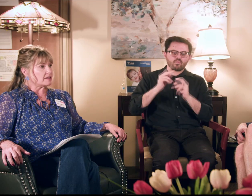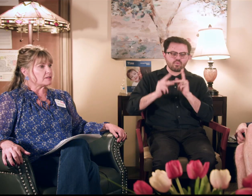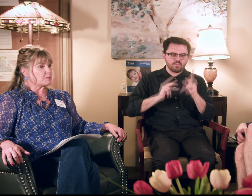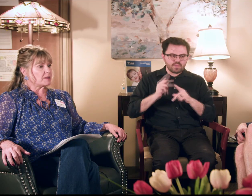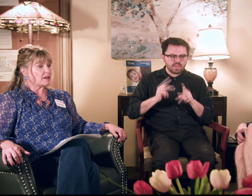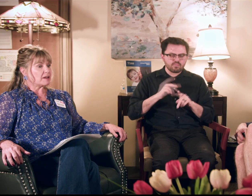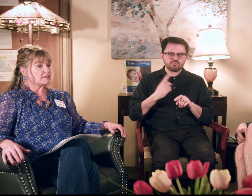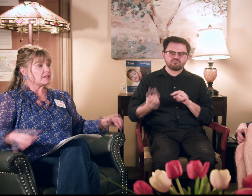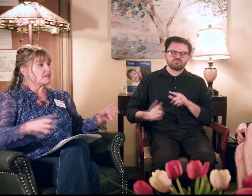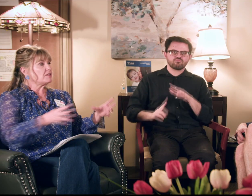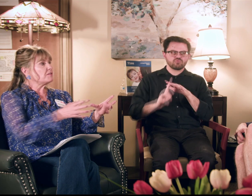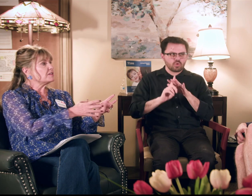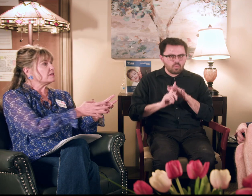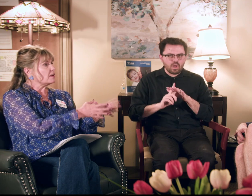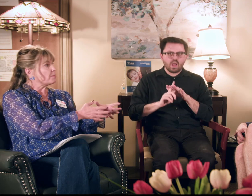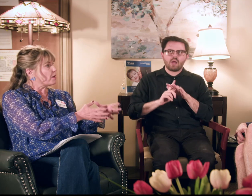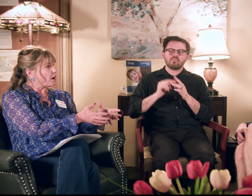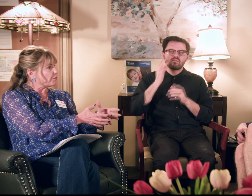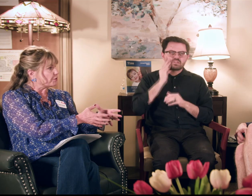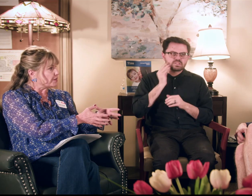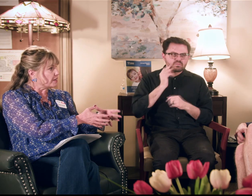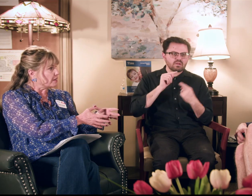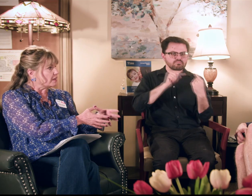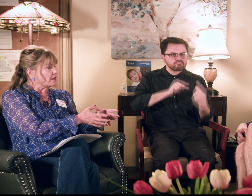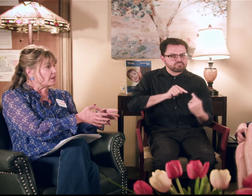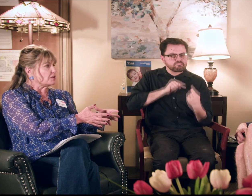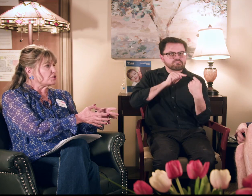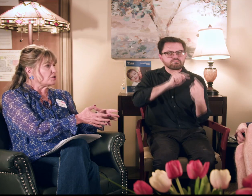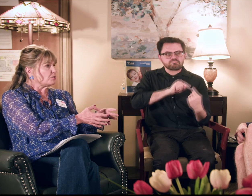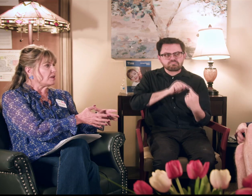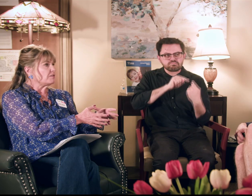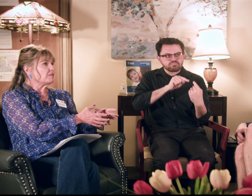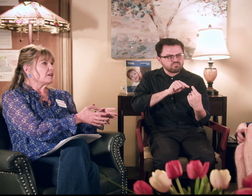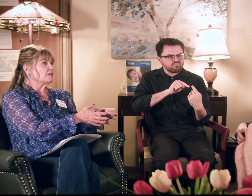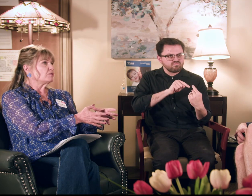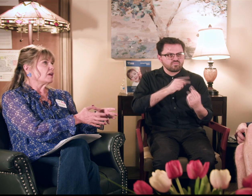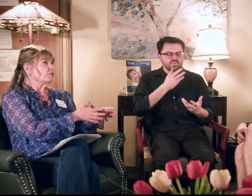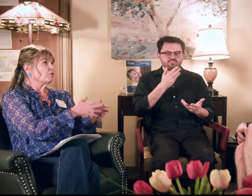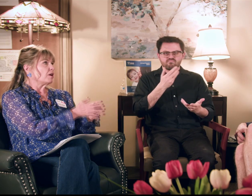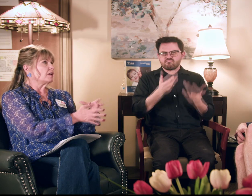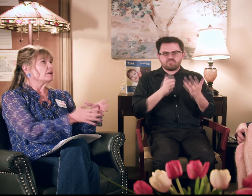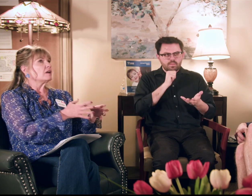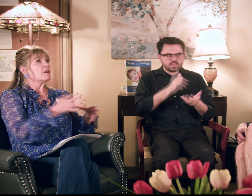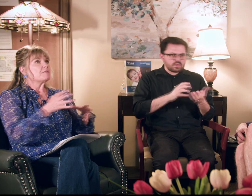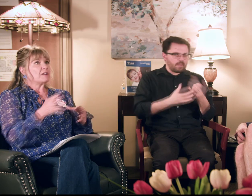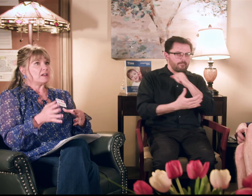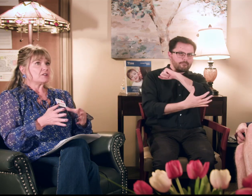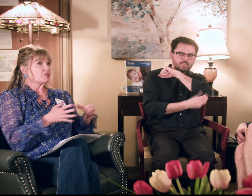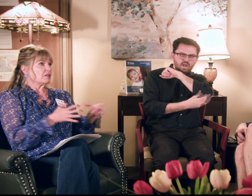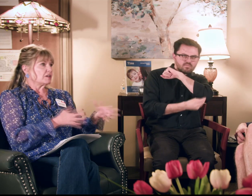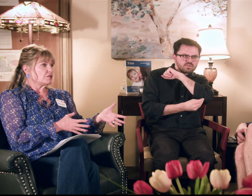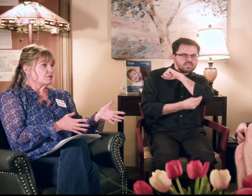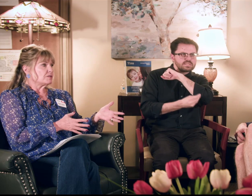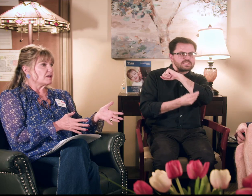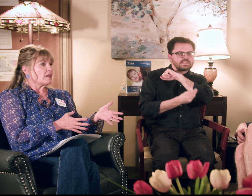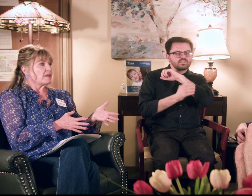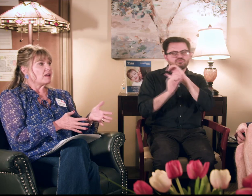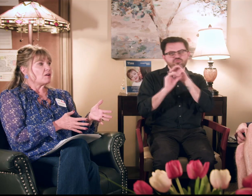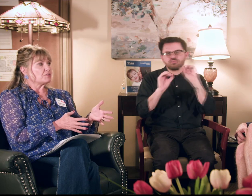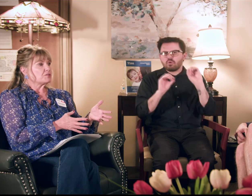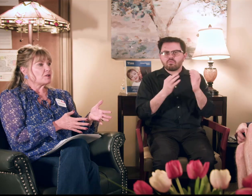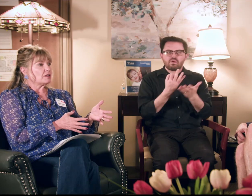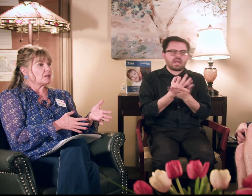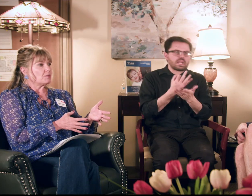struggling, and it's because even if it's not a poverty issue, even if they don't have chronic financial